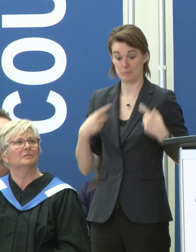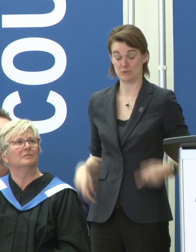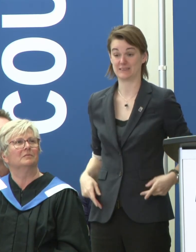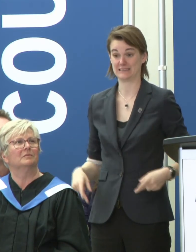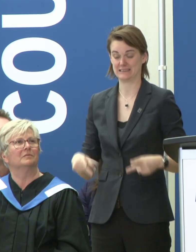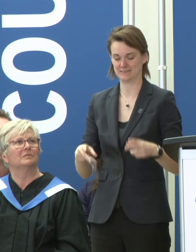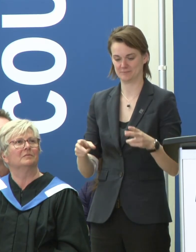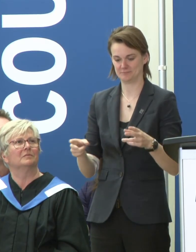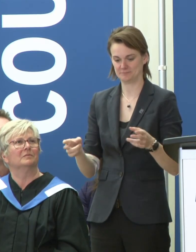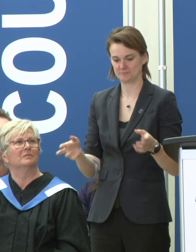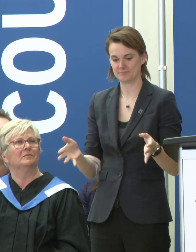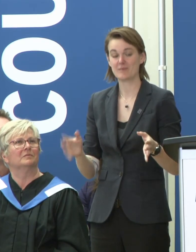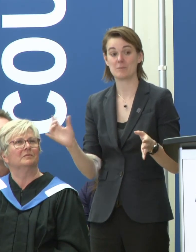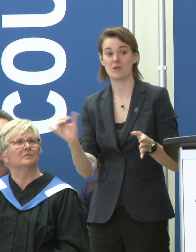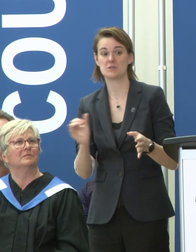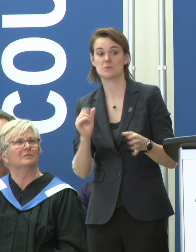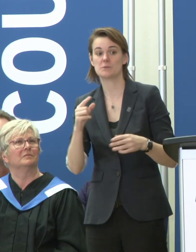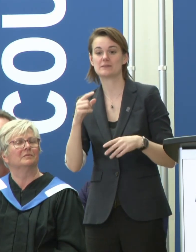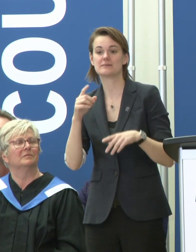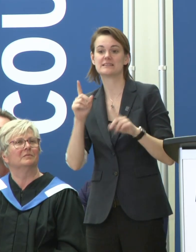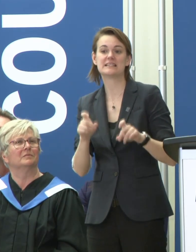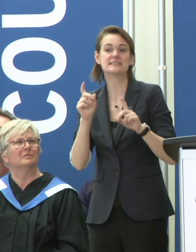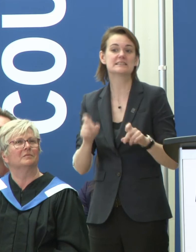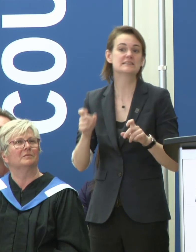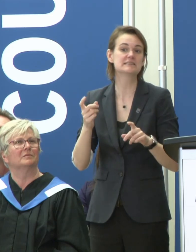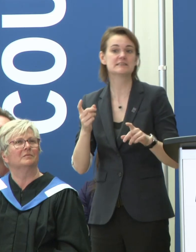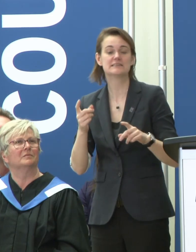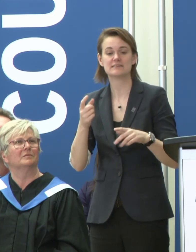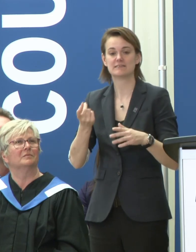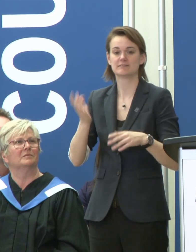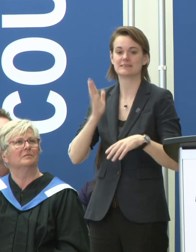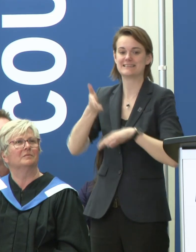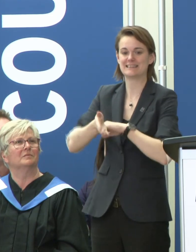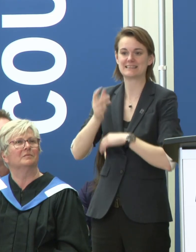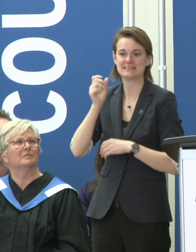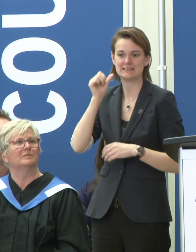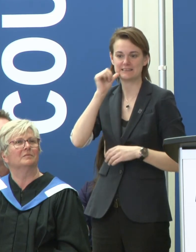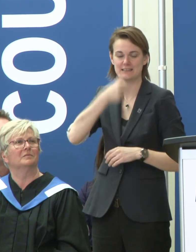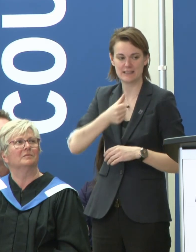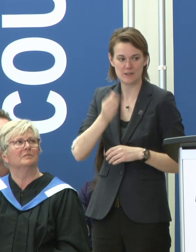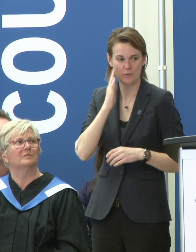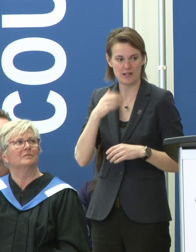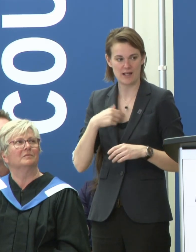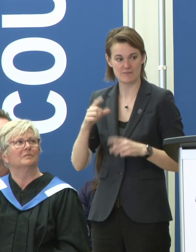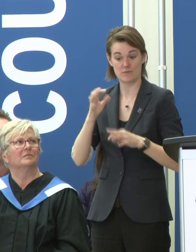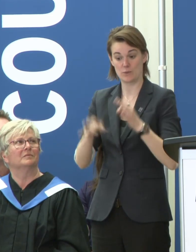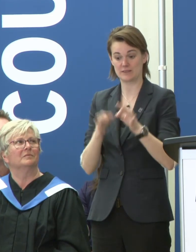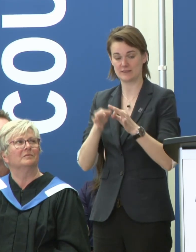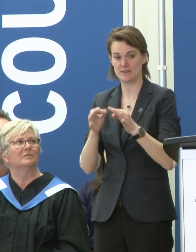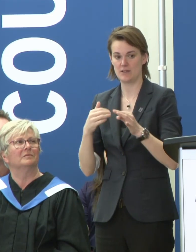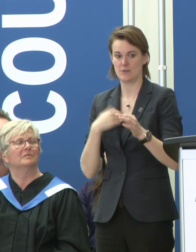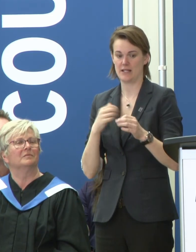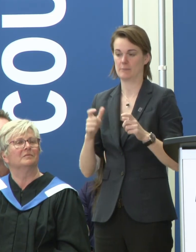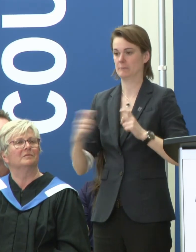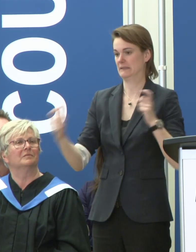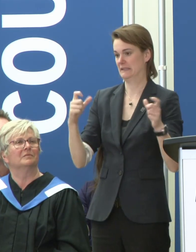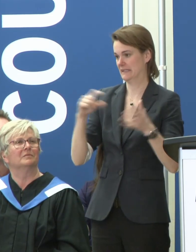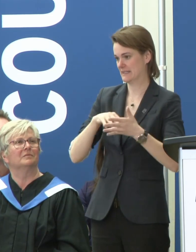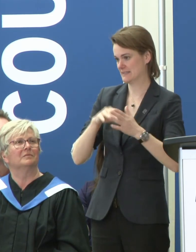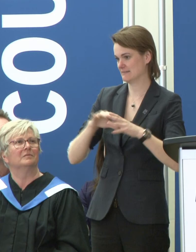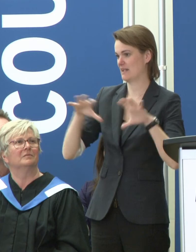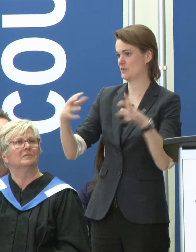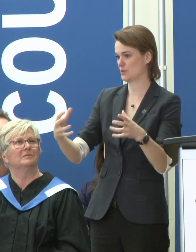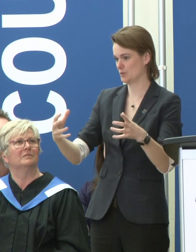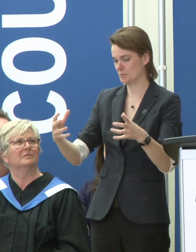test material for the next day. We asked each other questions and took turns answering. We formed a big study group that afternoon.